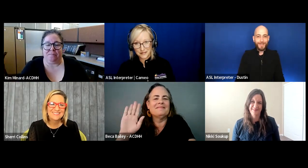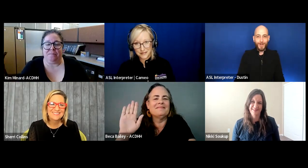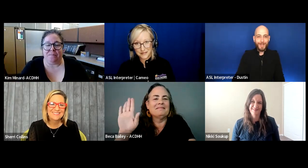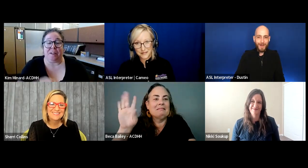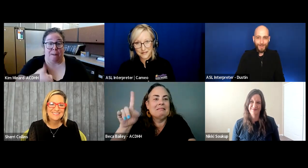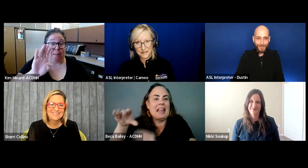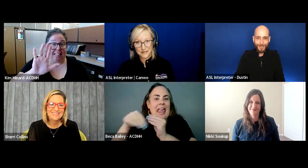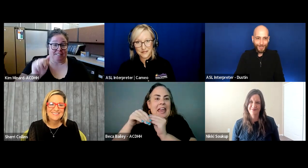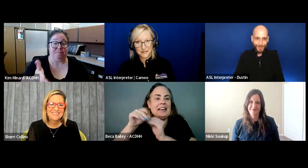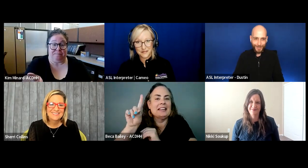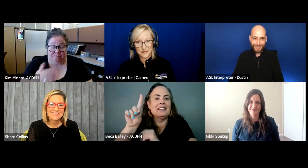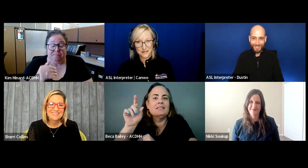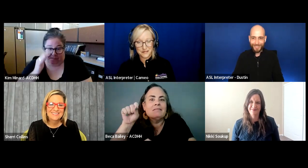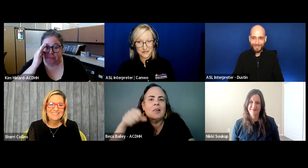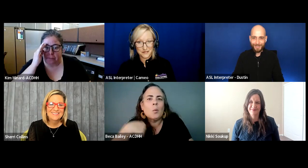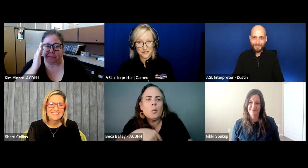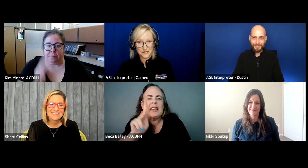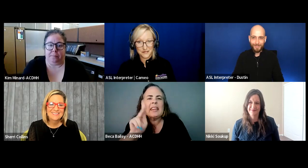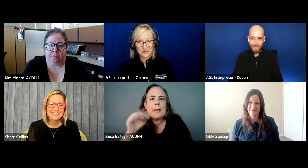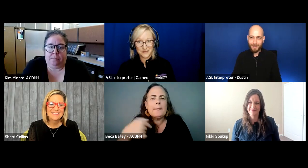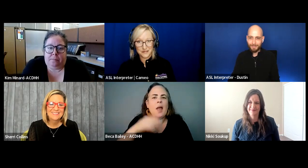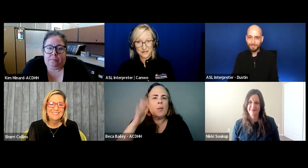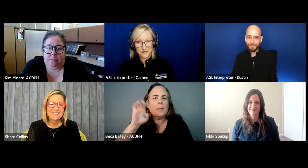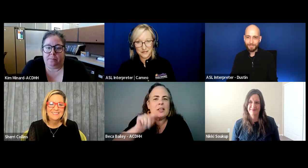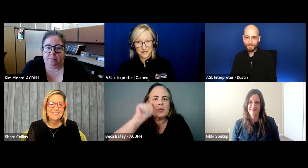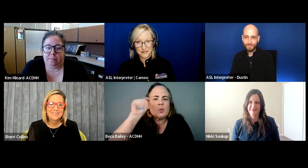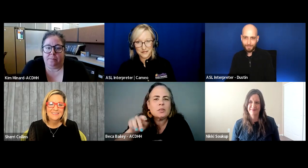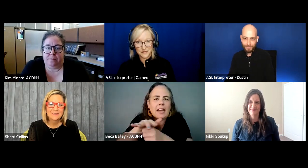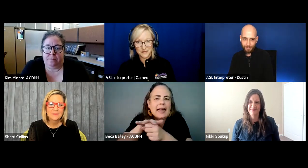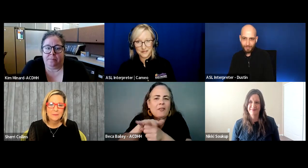we hope to see community members soon. Becca?